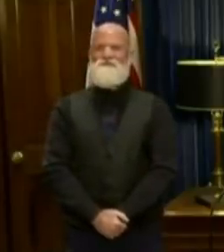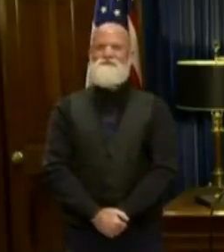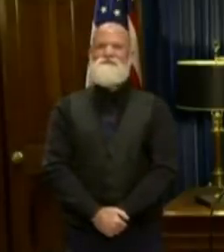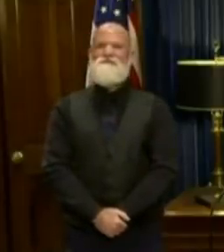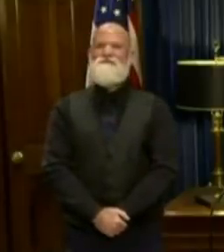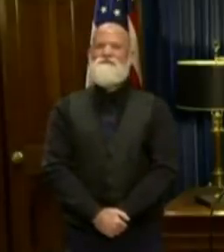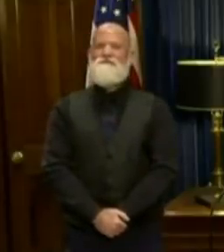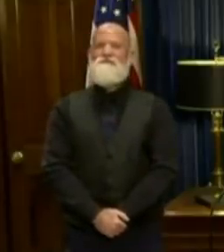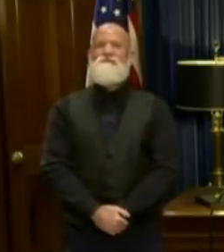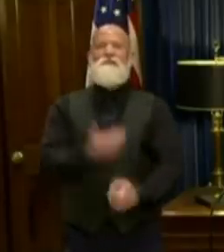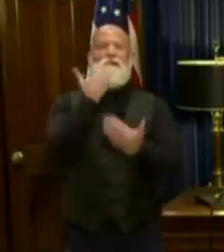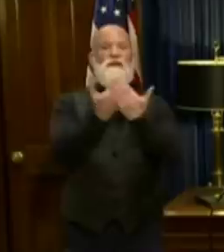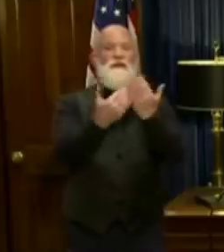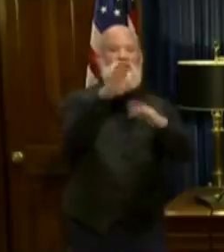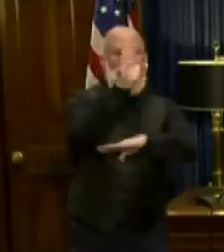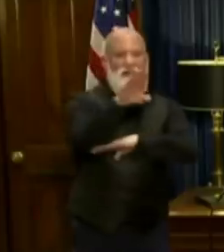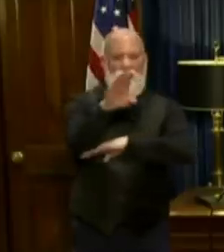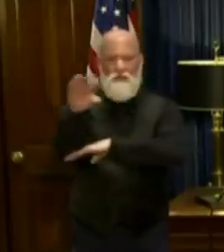Good afternoon.